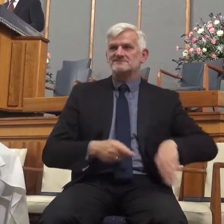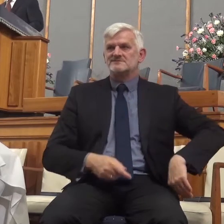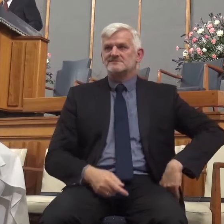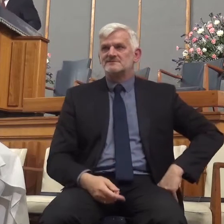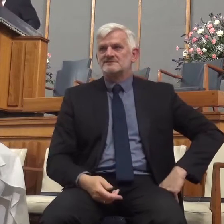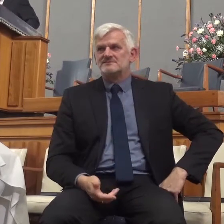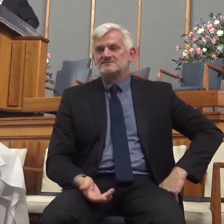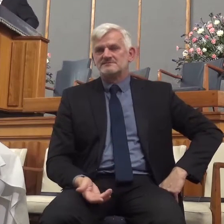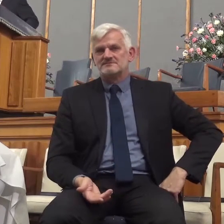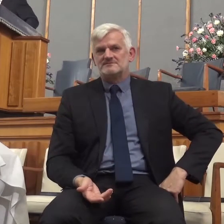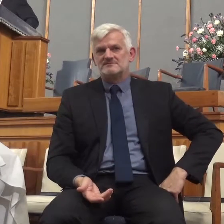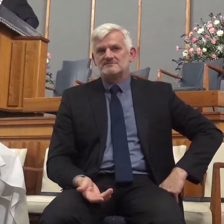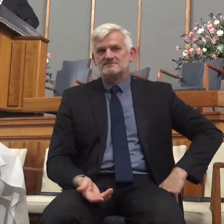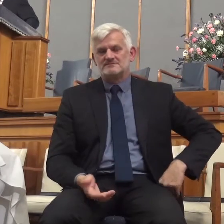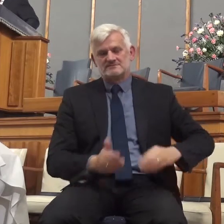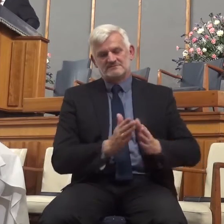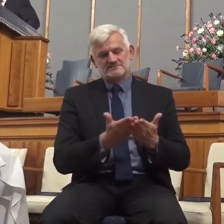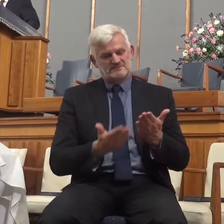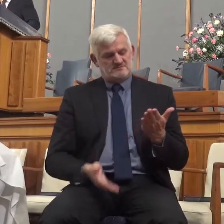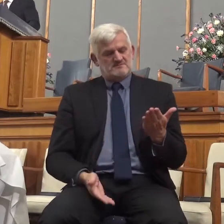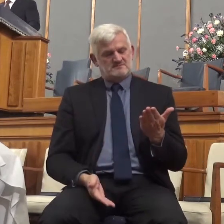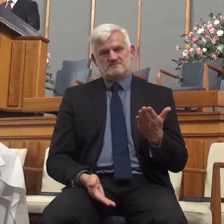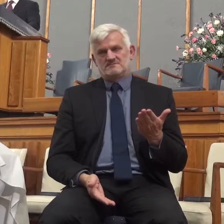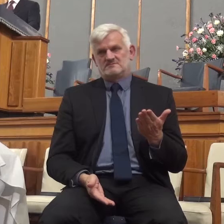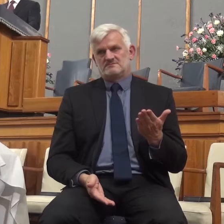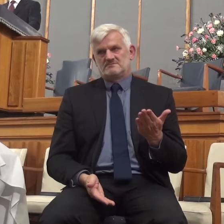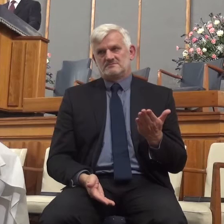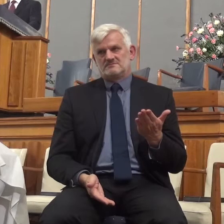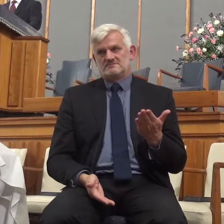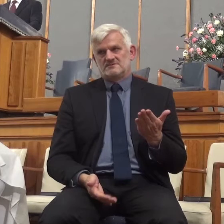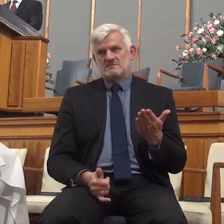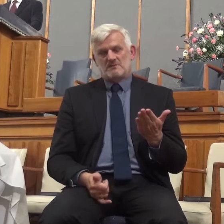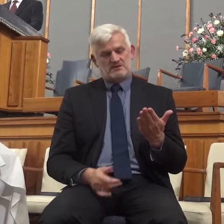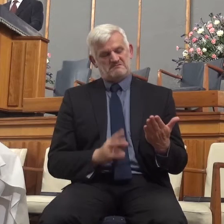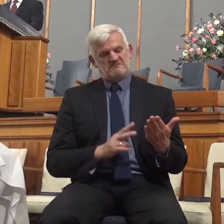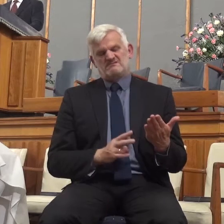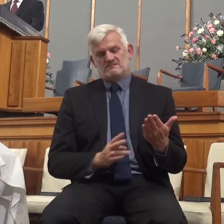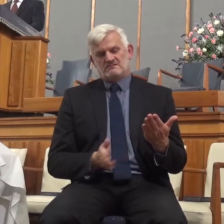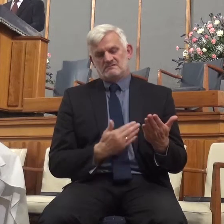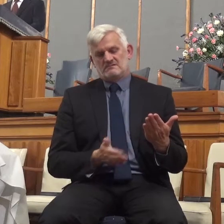do not rate it. And we do not look to it.